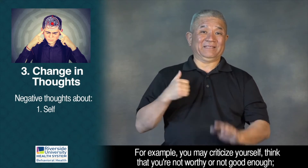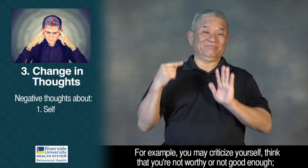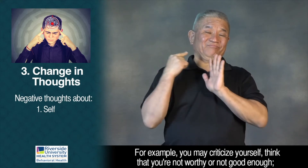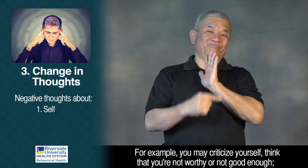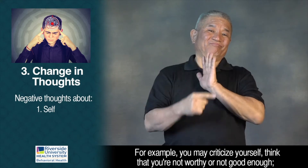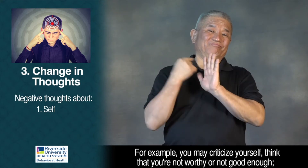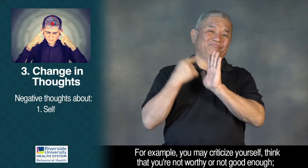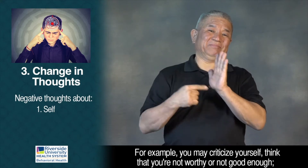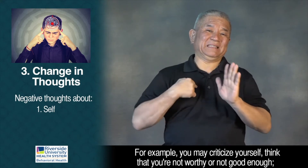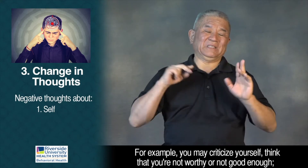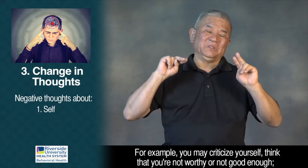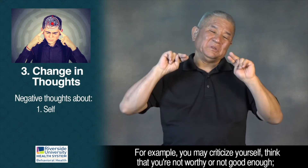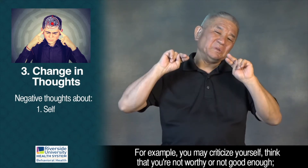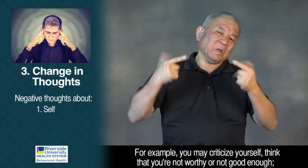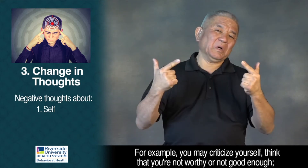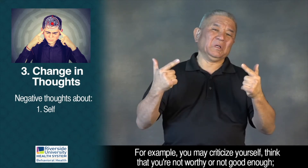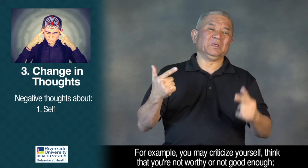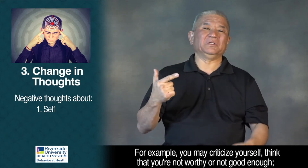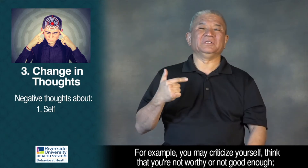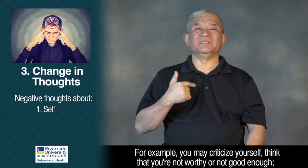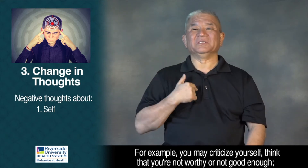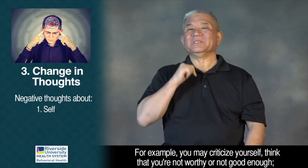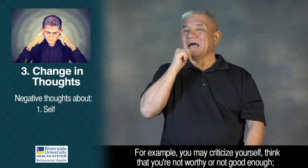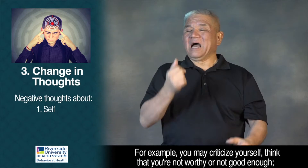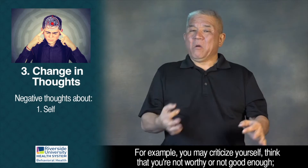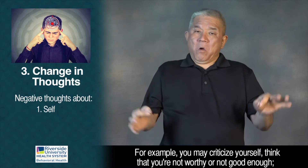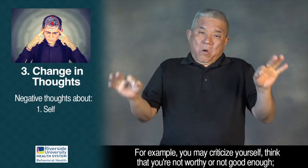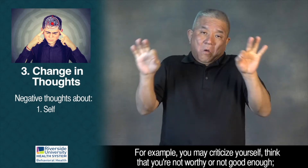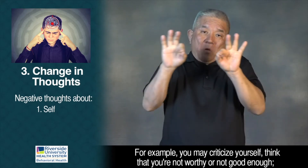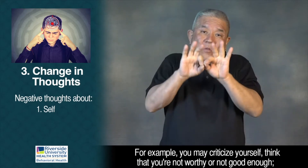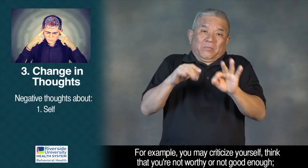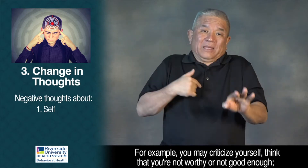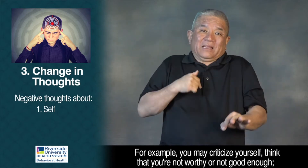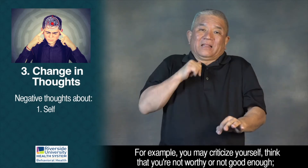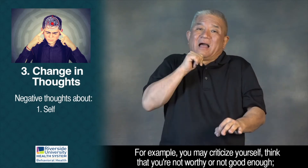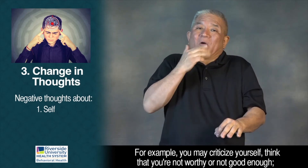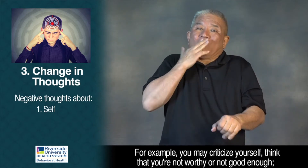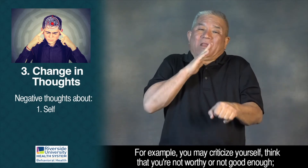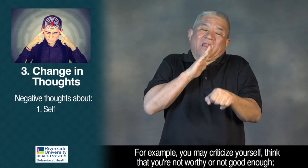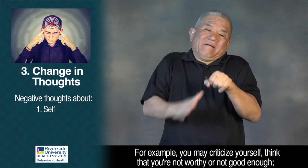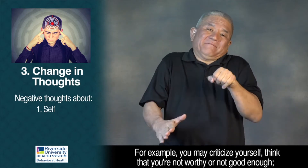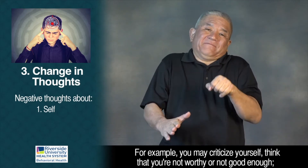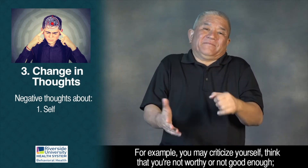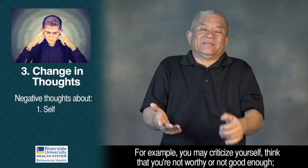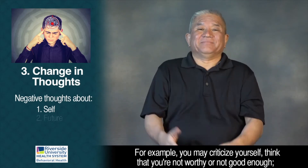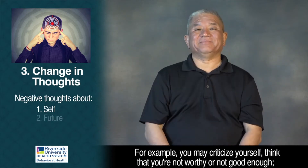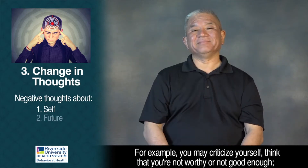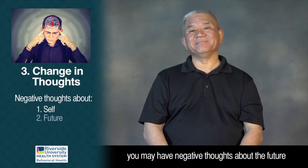For example, you may criticize yourself, think that you're not worthy or not good enough.